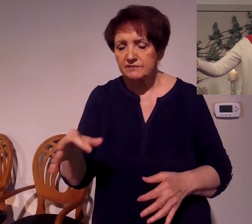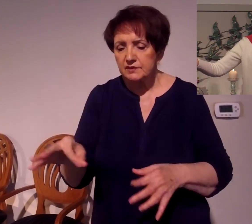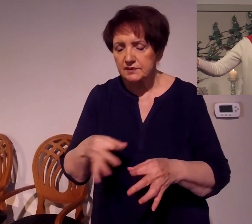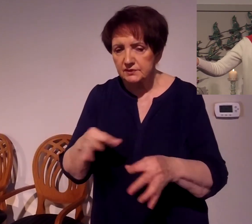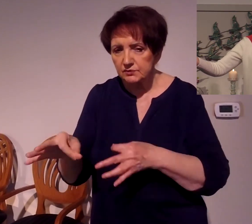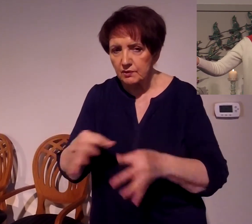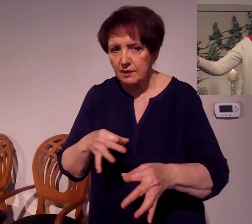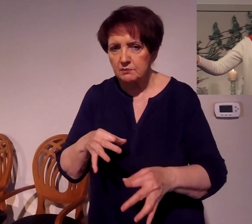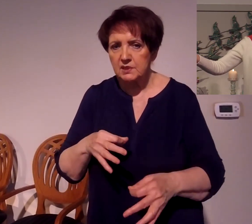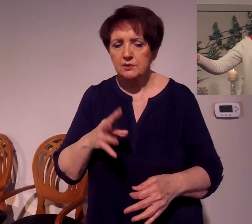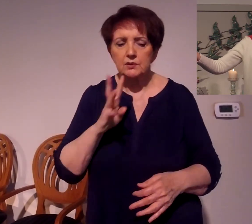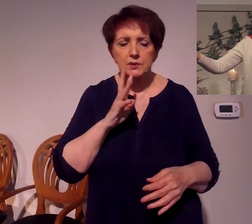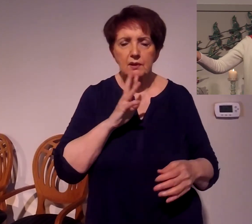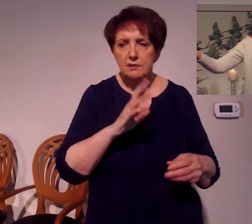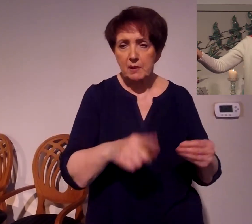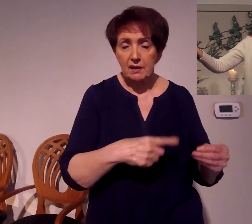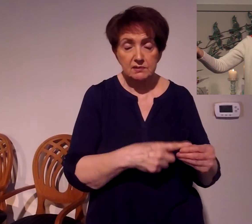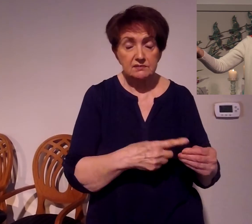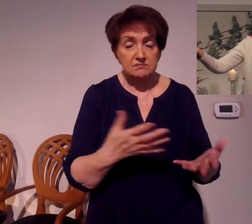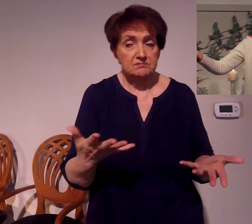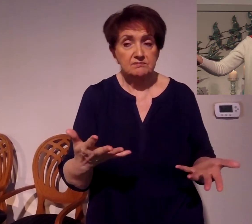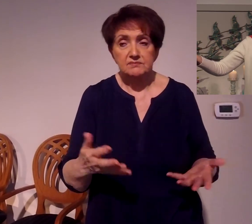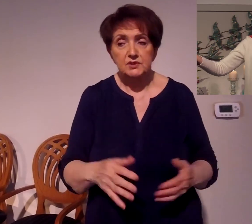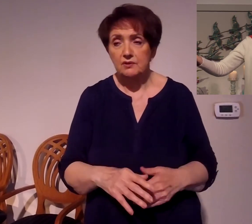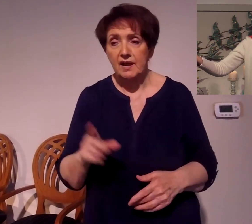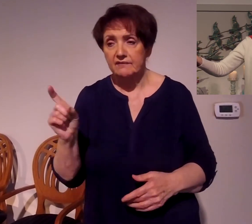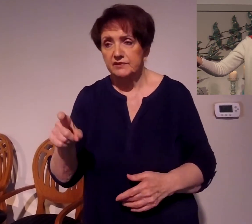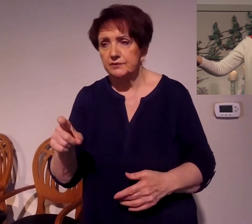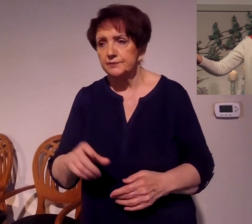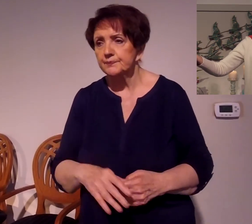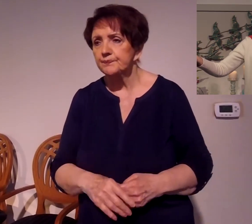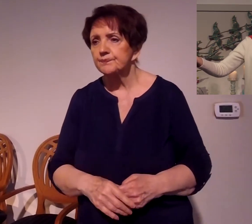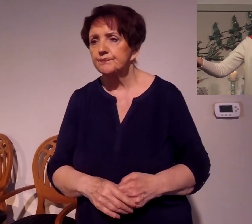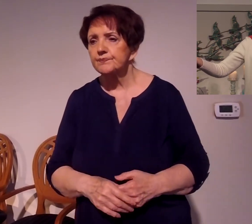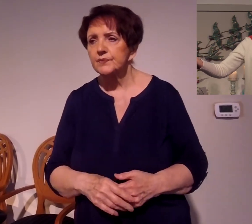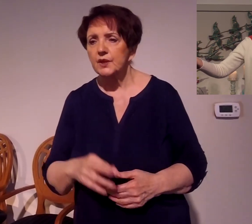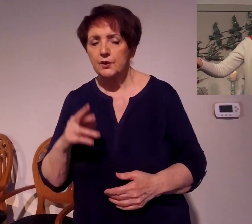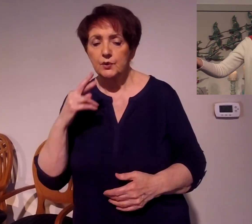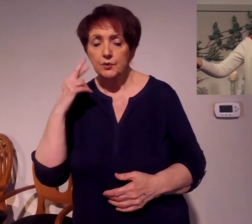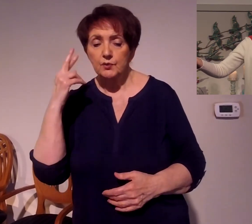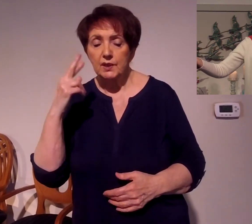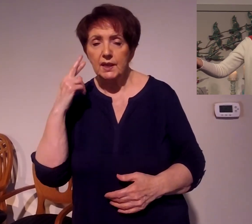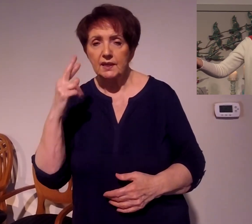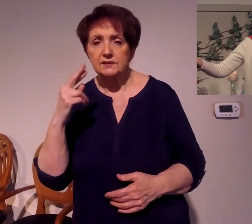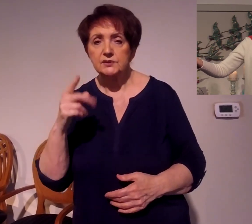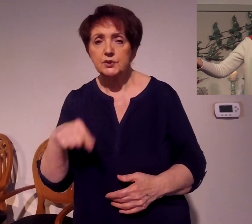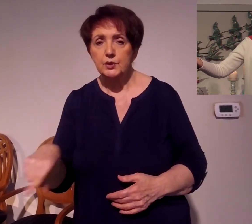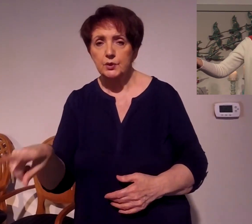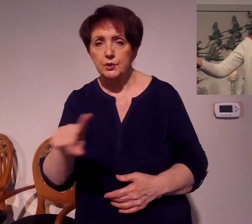talk about it, because you realize that you are it.